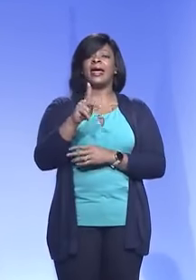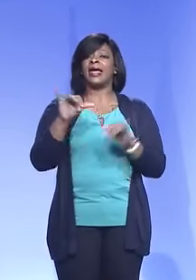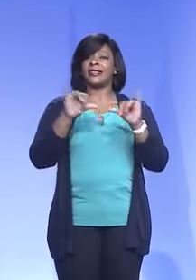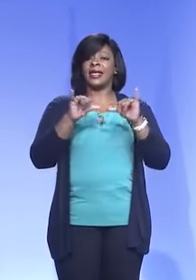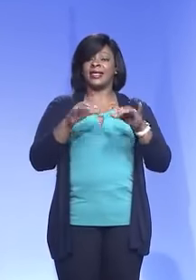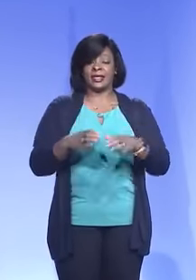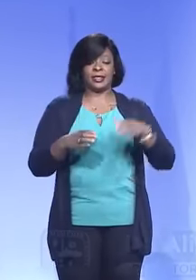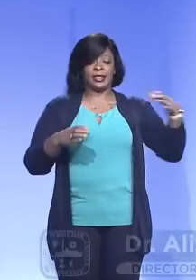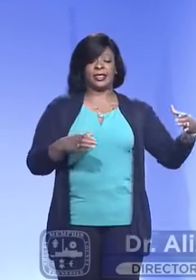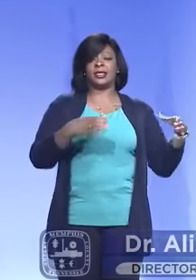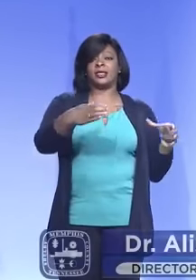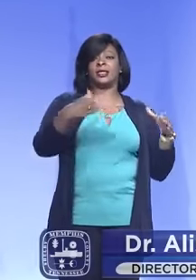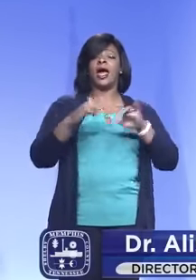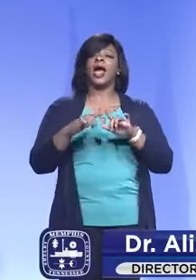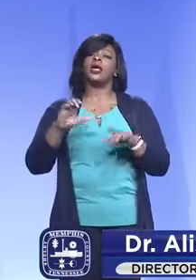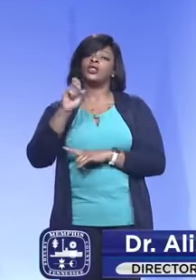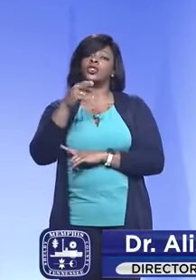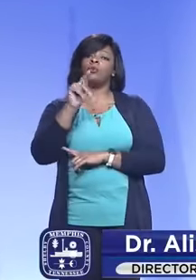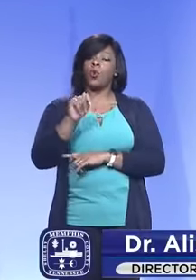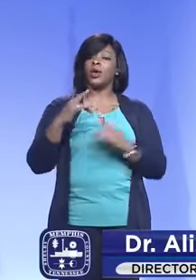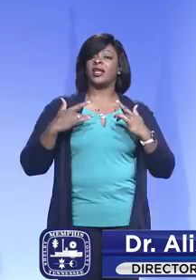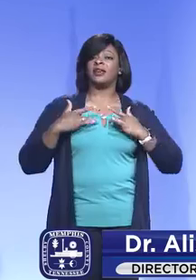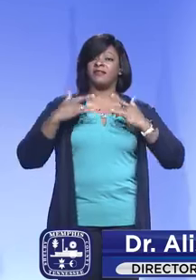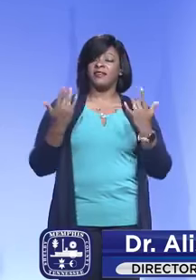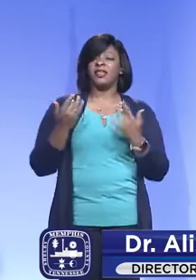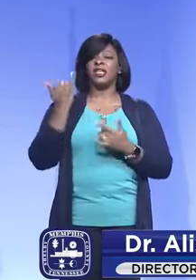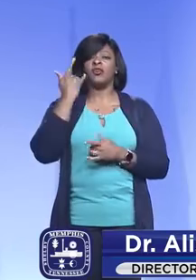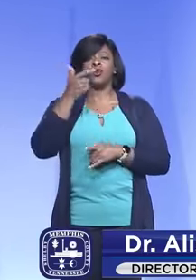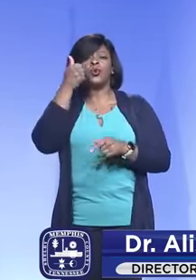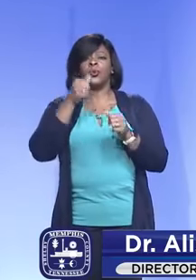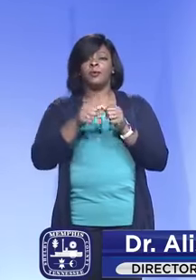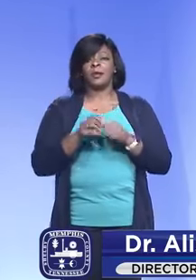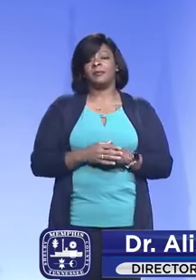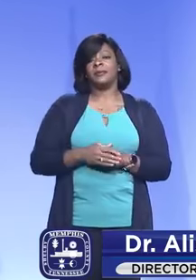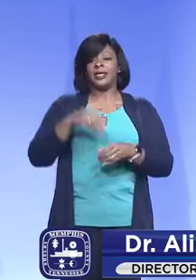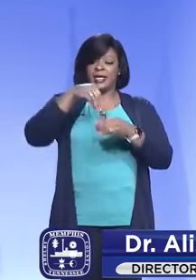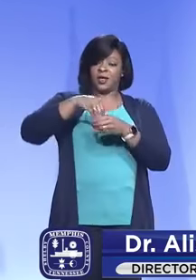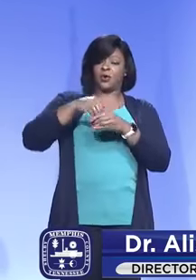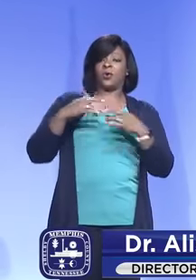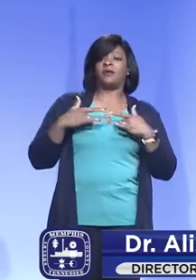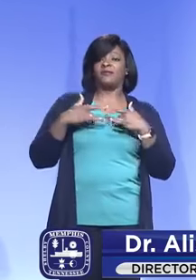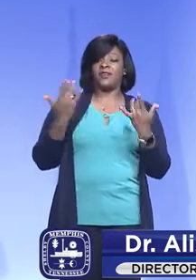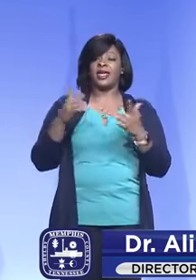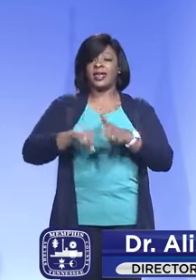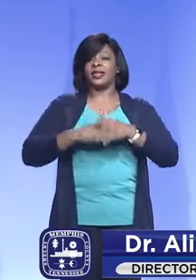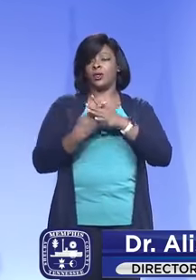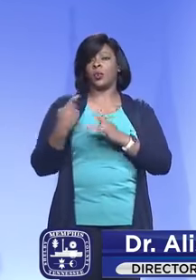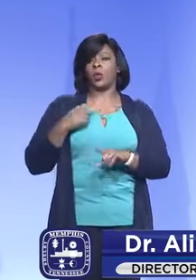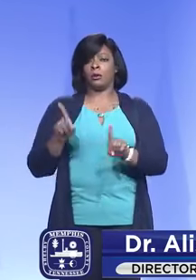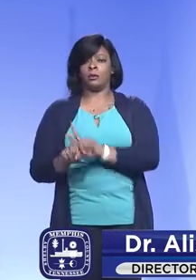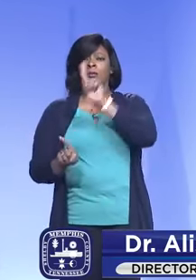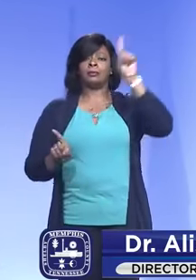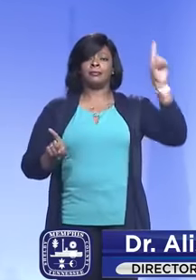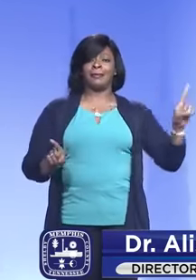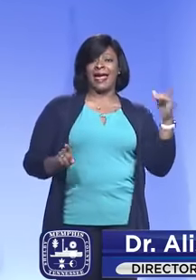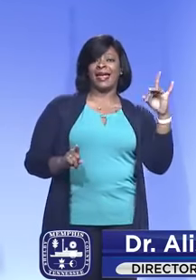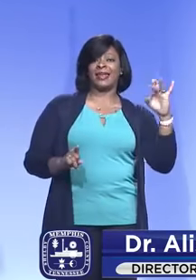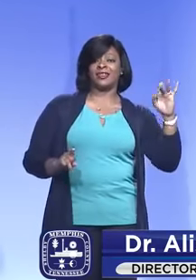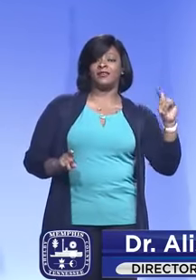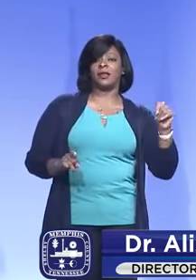we've allowed at sporting events. So if you recall, for indoor events, initially we were at 18 feet.